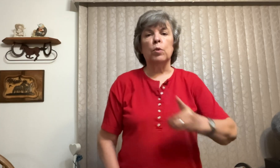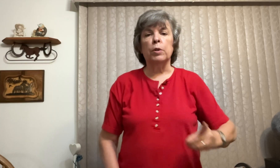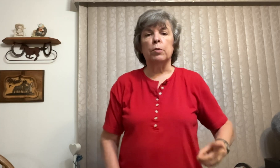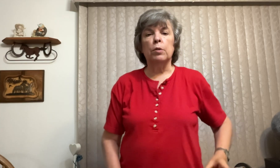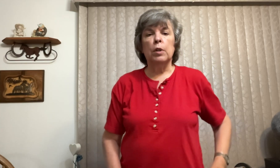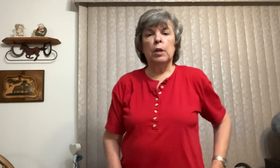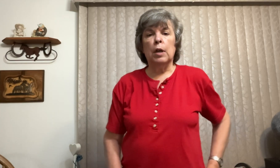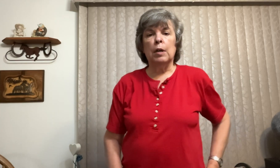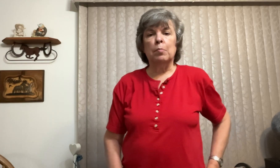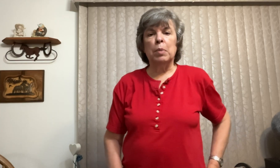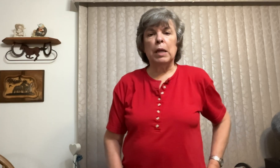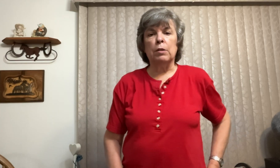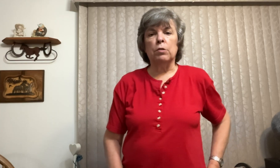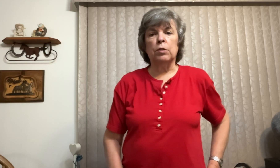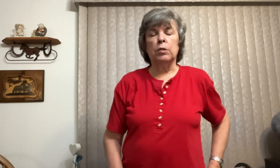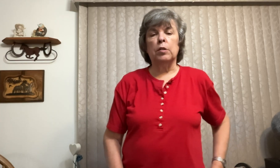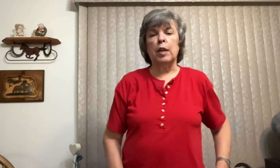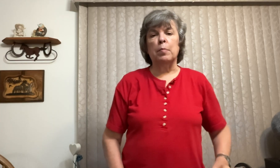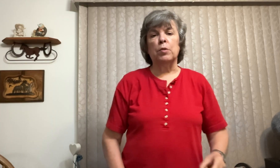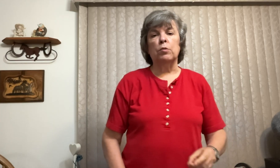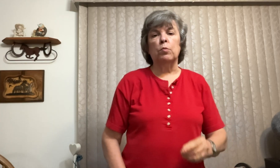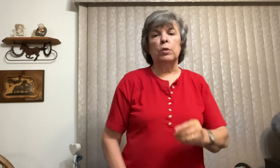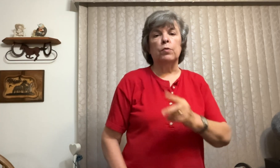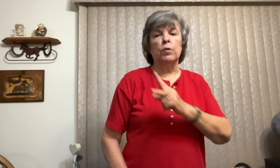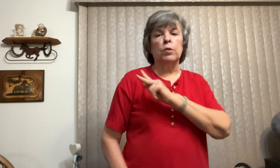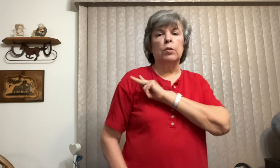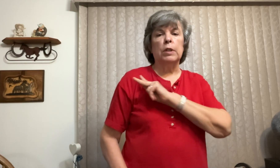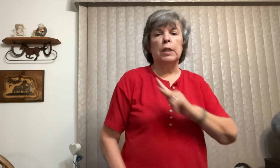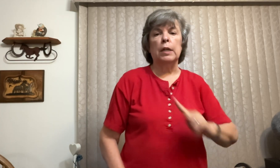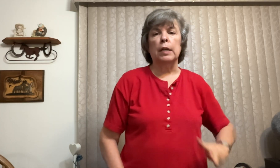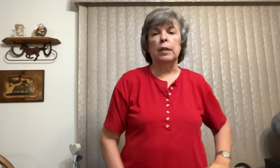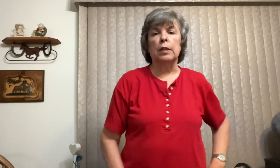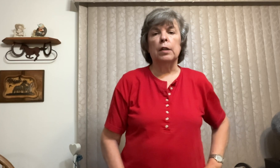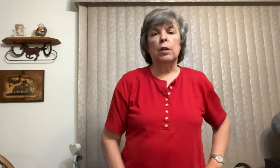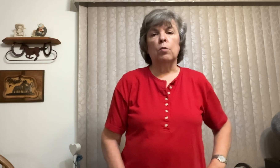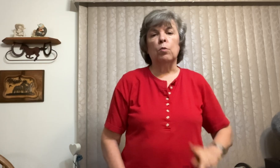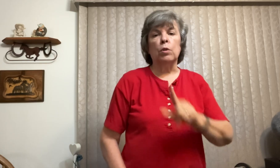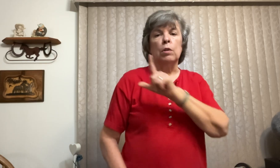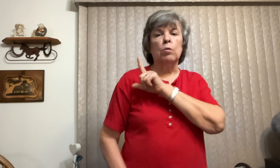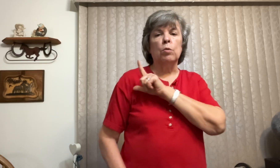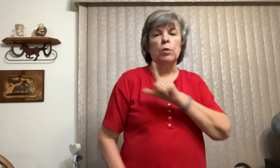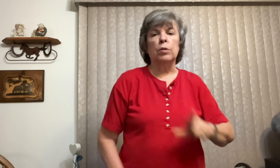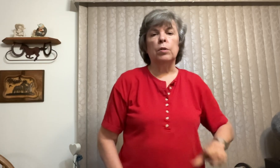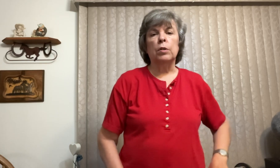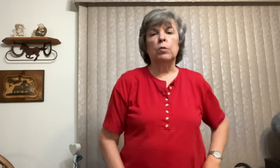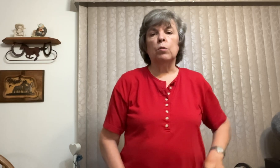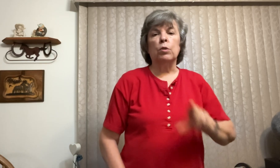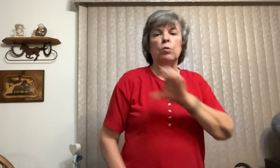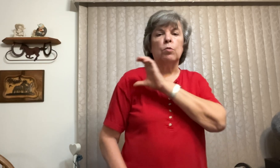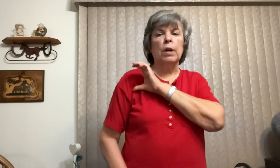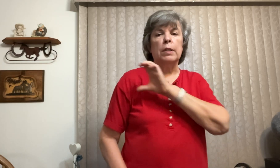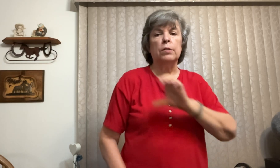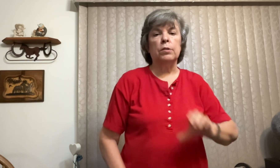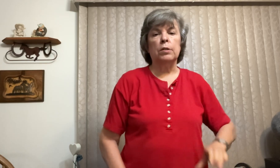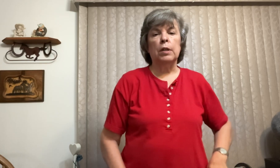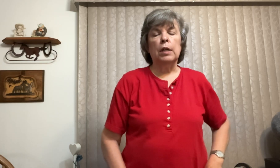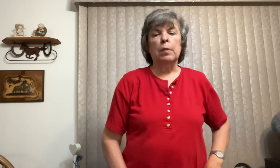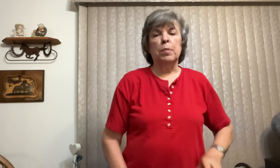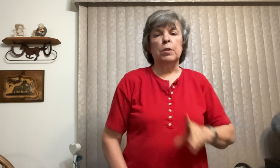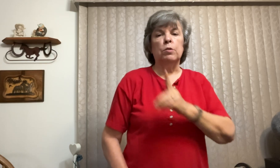royal banner just the same as you would for King or Lord or Christ, but you do it with